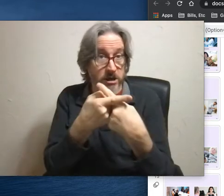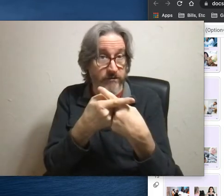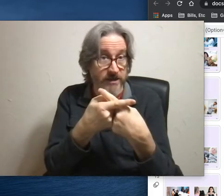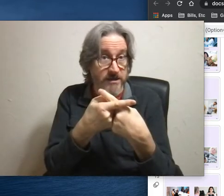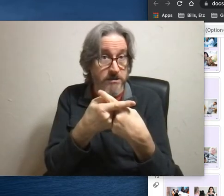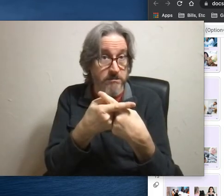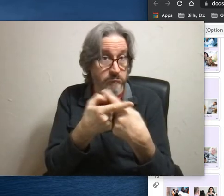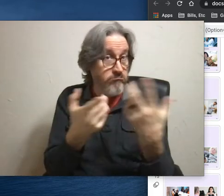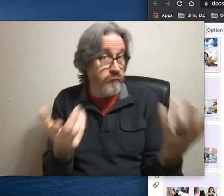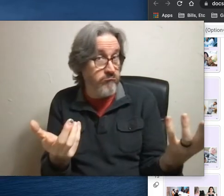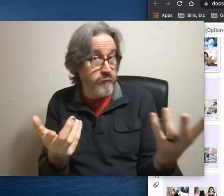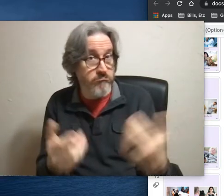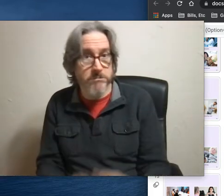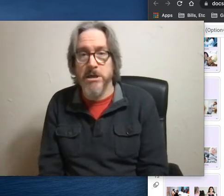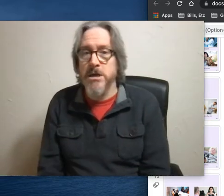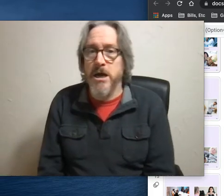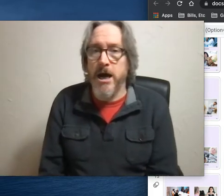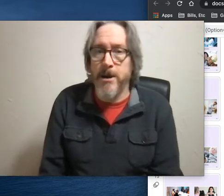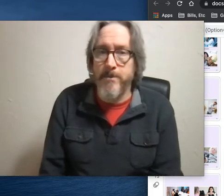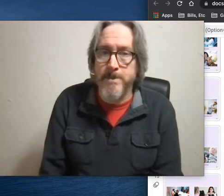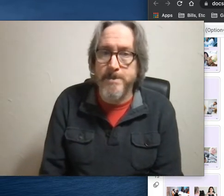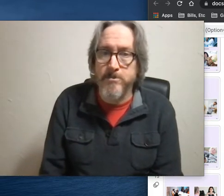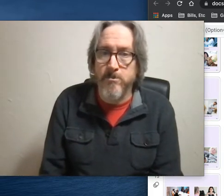schedule, conflict.